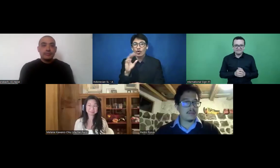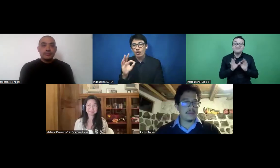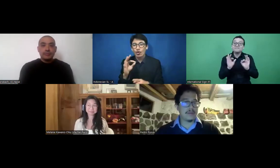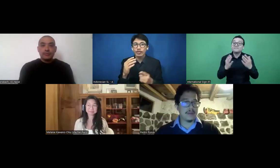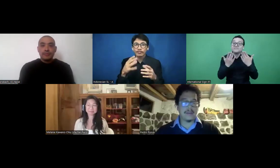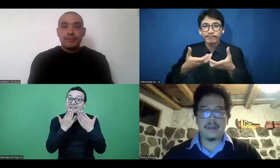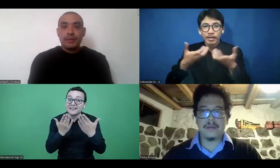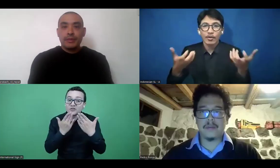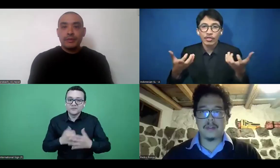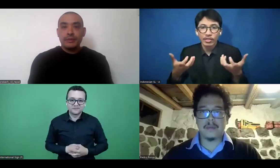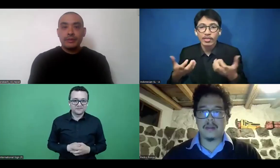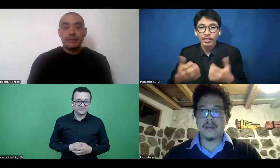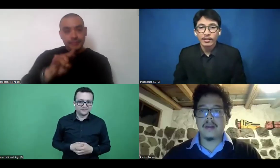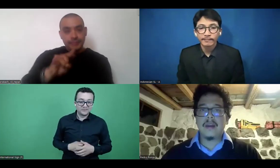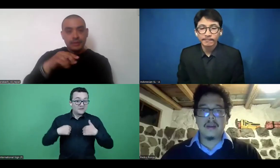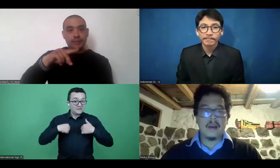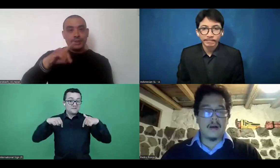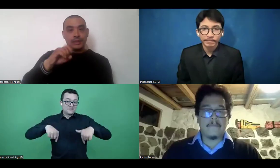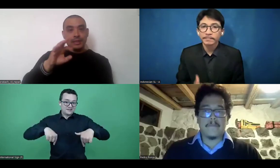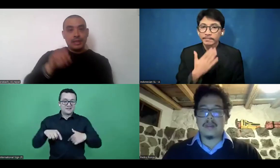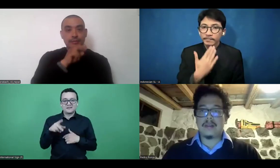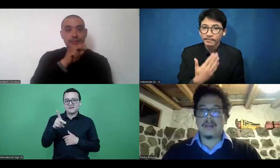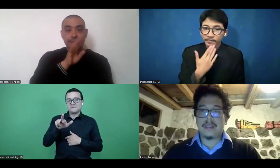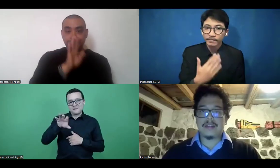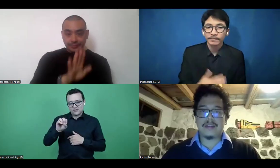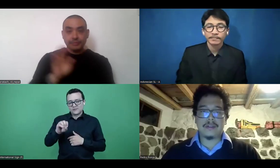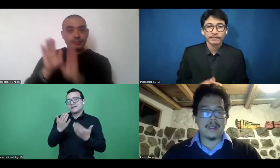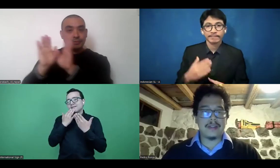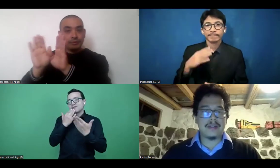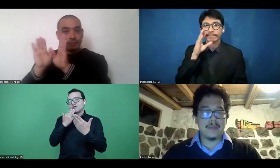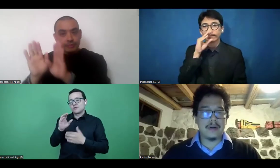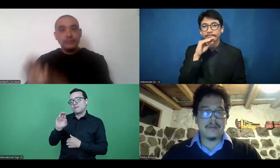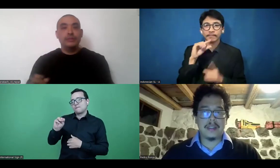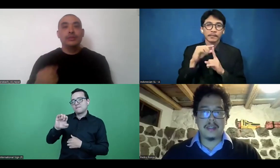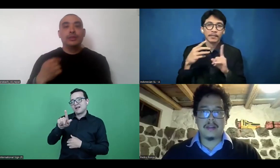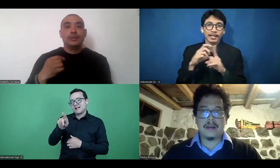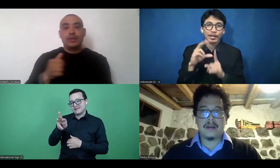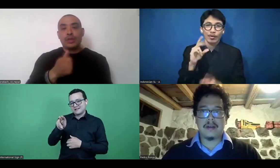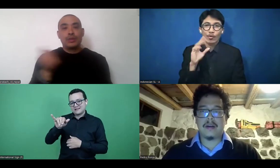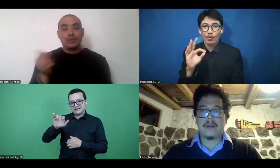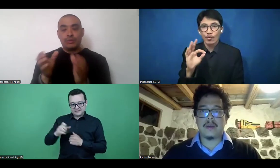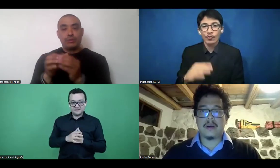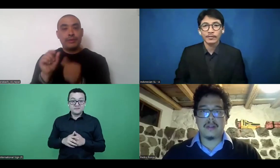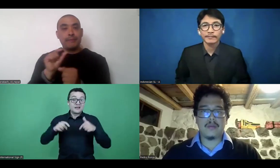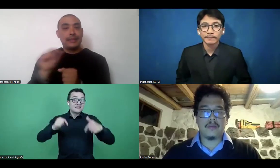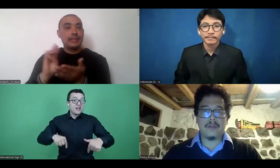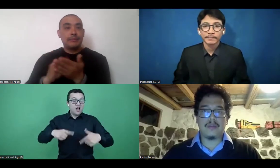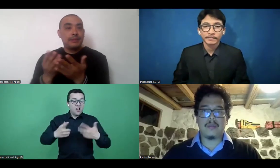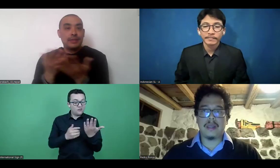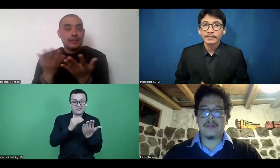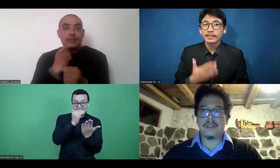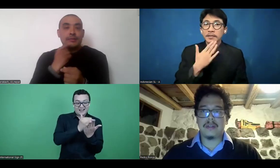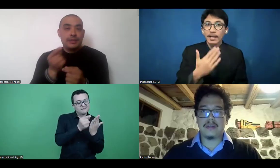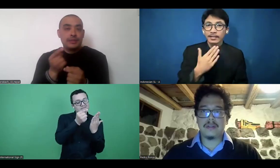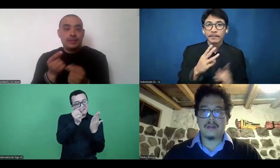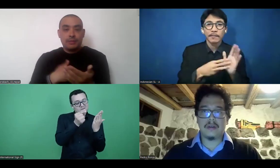This is Pedro speaking. Thank you so much, Melanie. Yes, so as next part of the agenda, we are going to move into